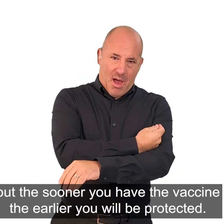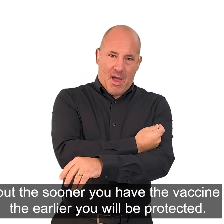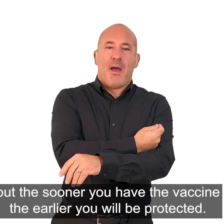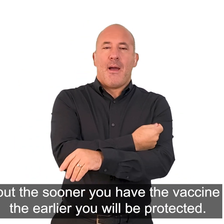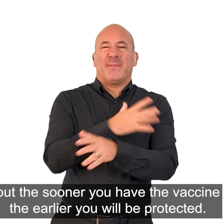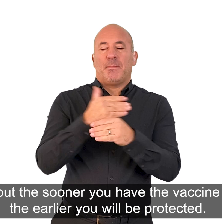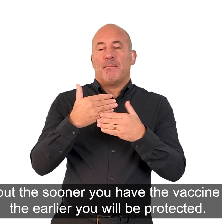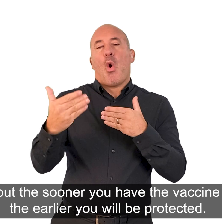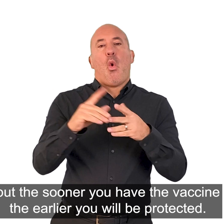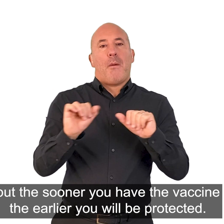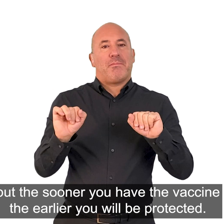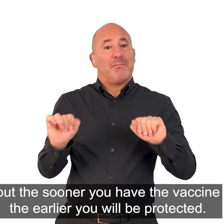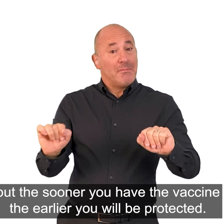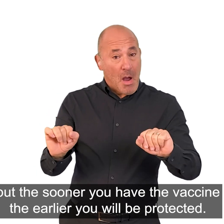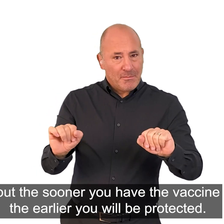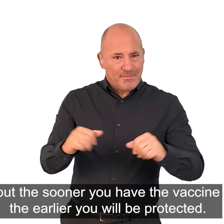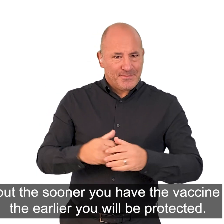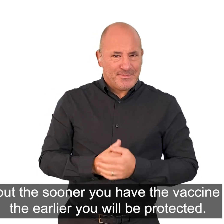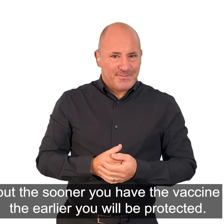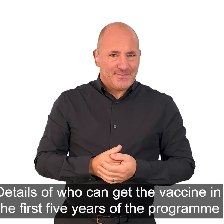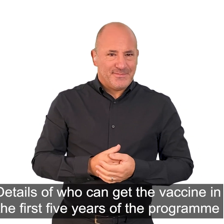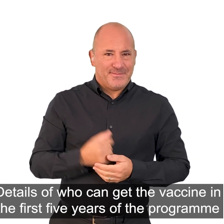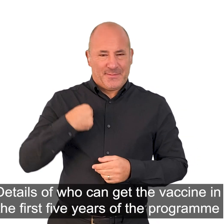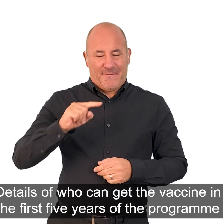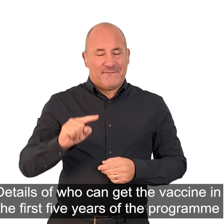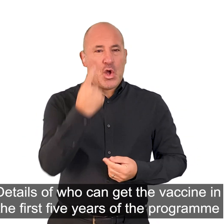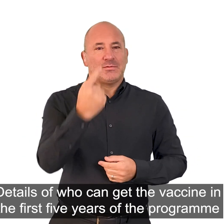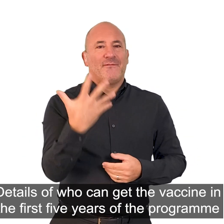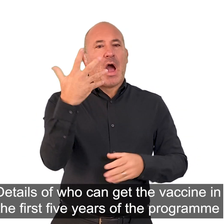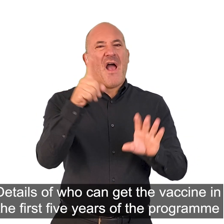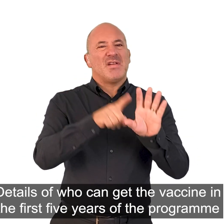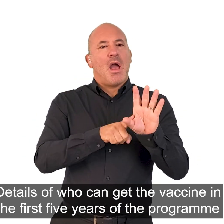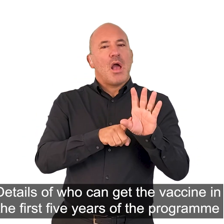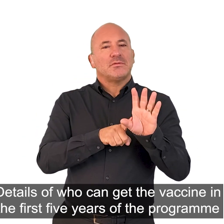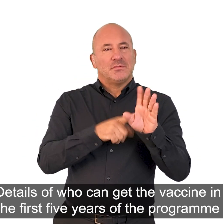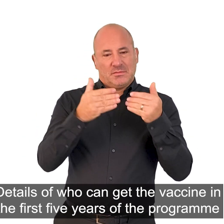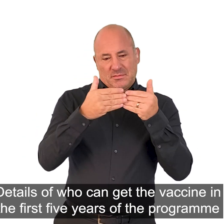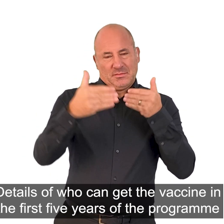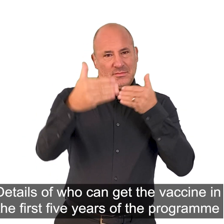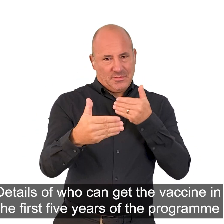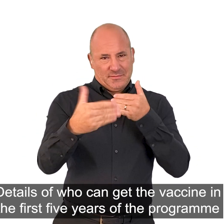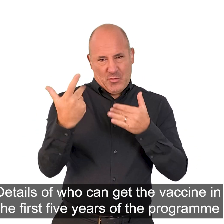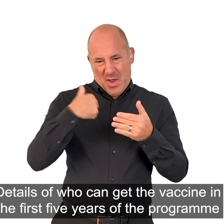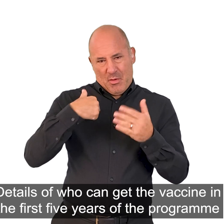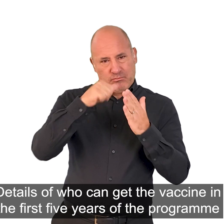have the vaccine, the earlier you will be protected. Details of who can get the vaccine in the first 5 years of the